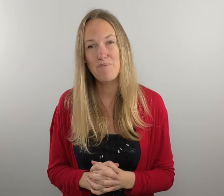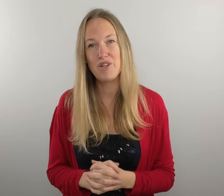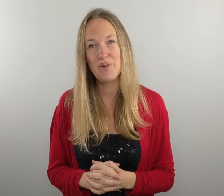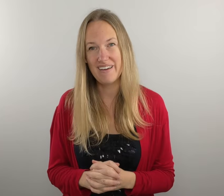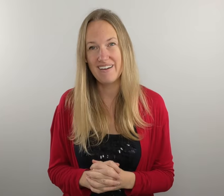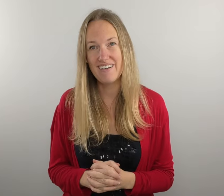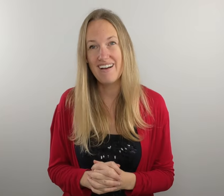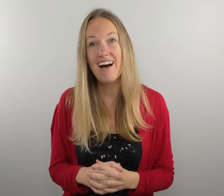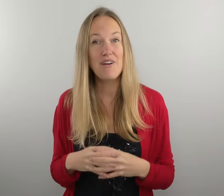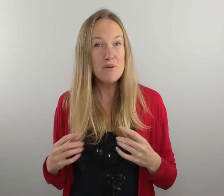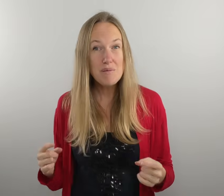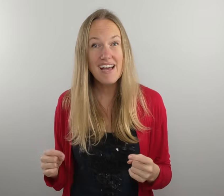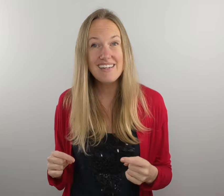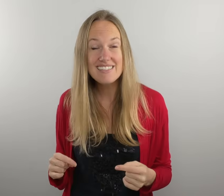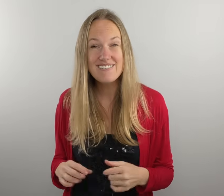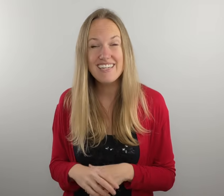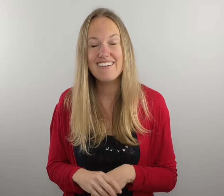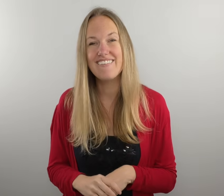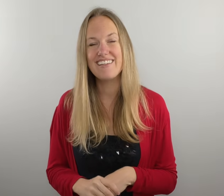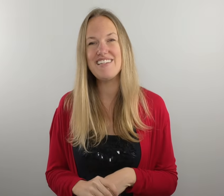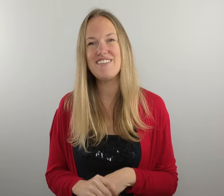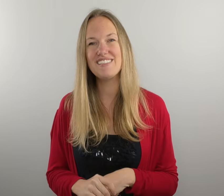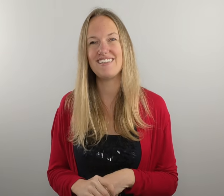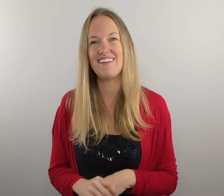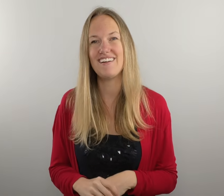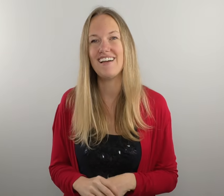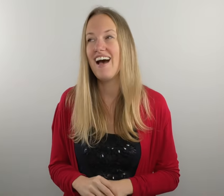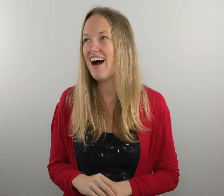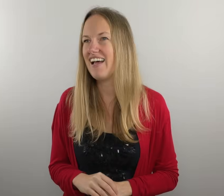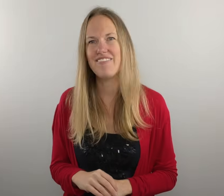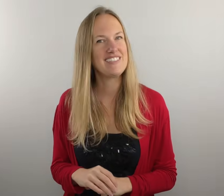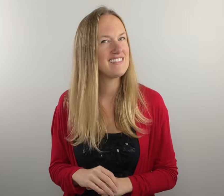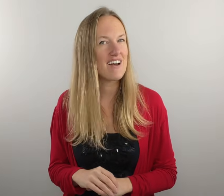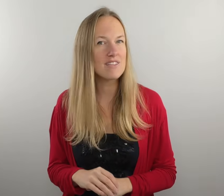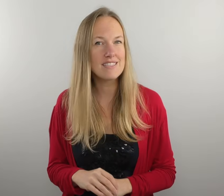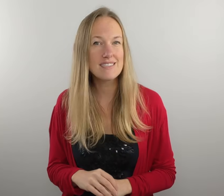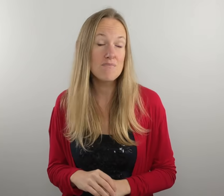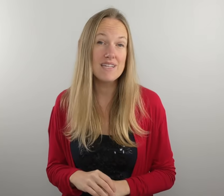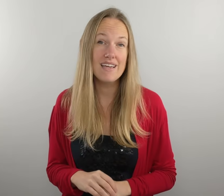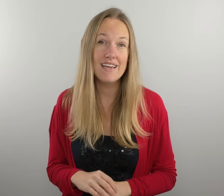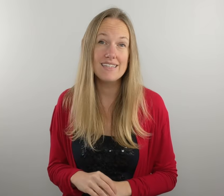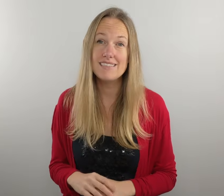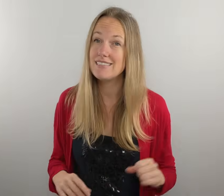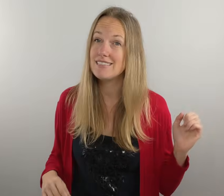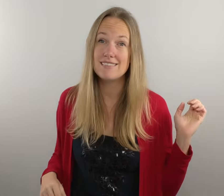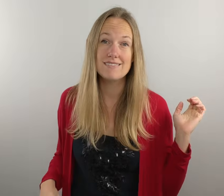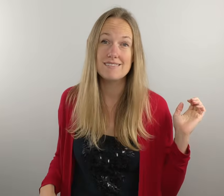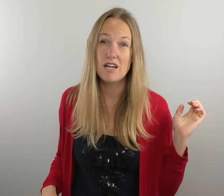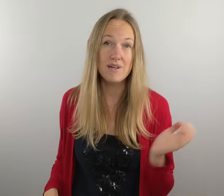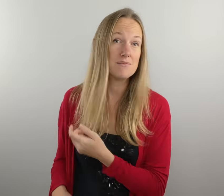New Year. I will be back next week with a new song. If it's not released on Monday, I must be